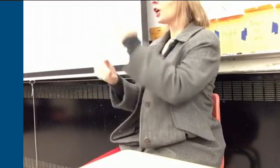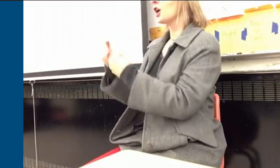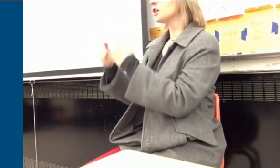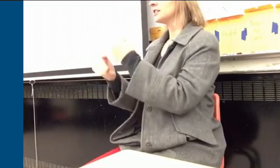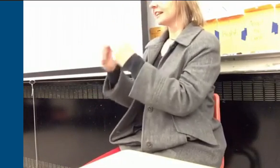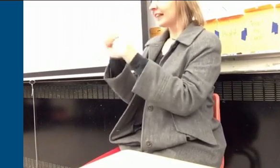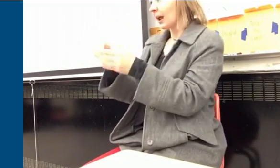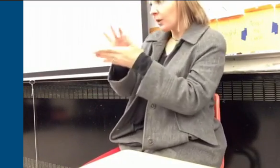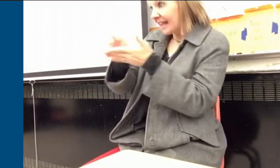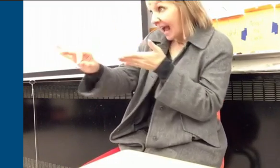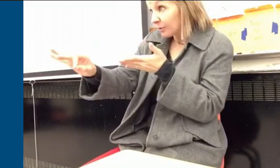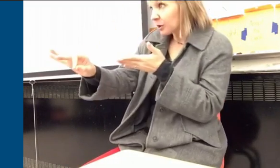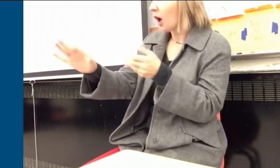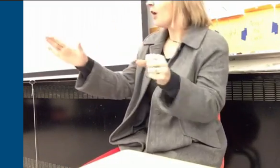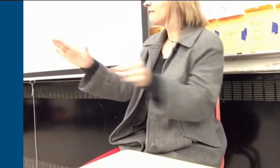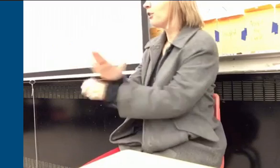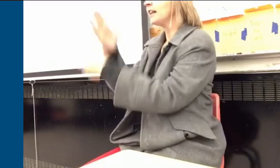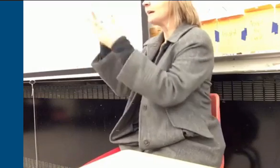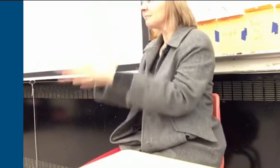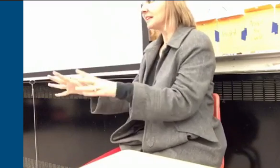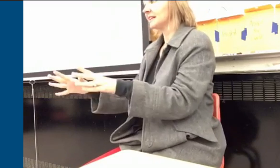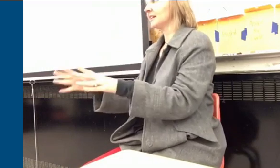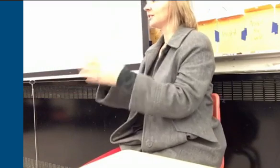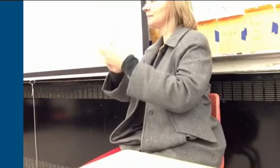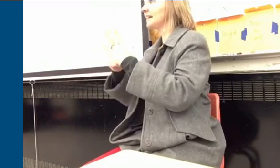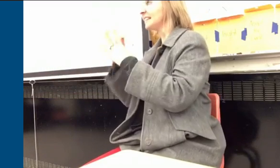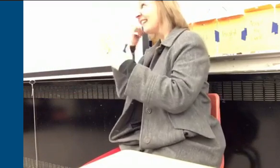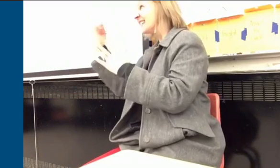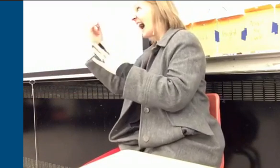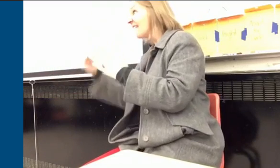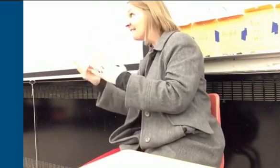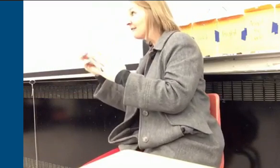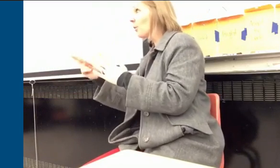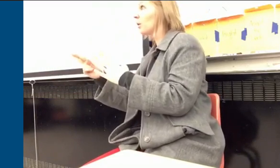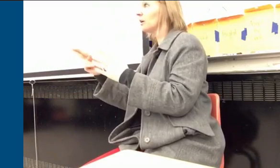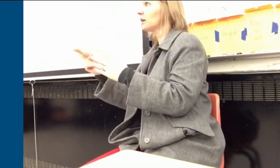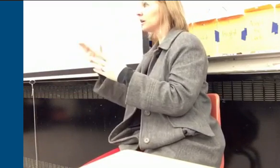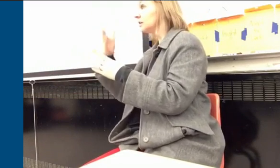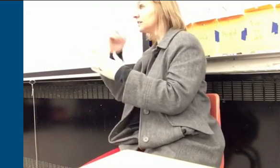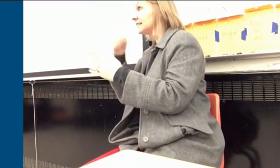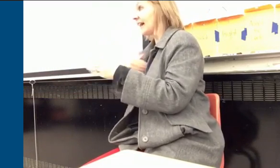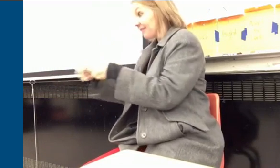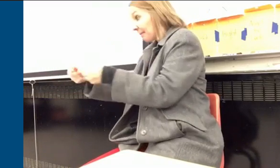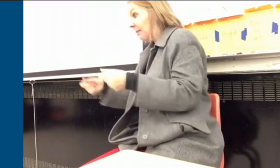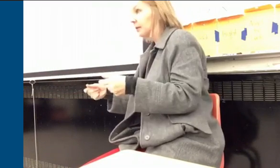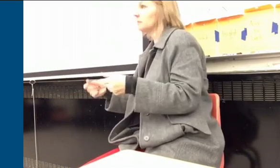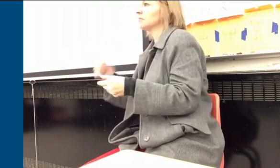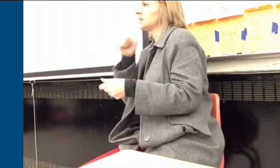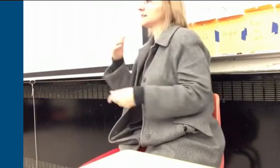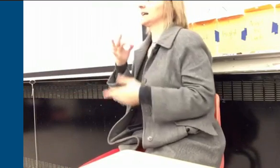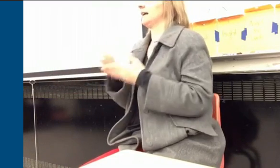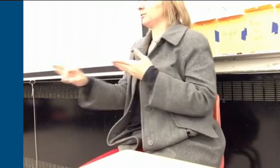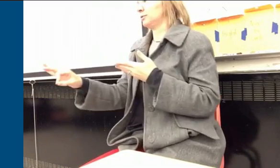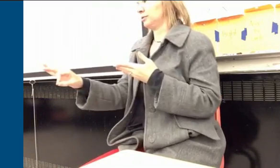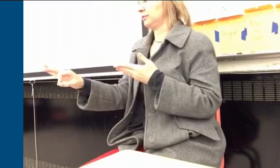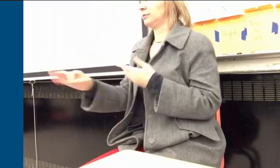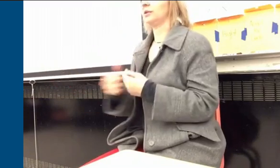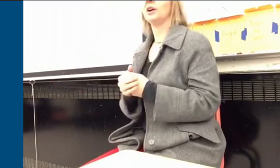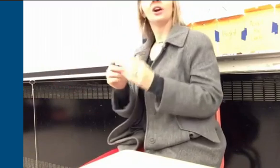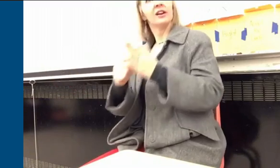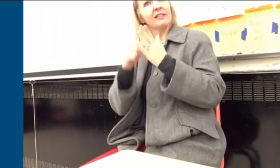completed cars, which means if that car is halfway through or is just missing the bumper, it does not count. Do they have to look like